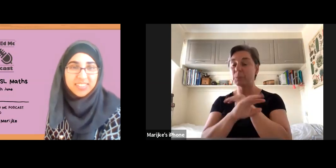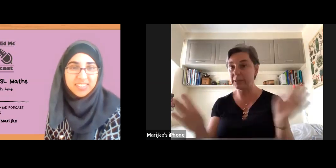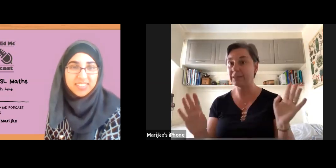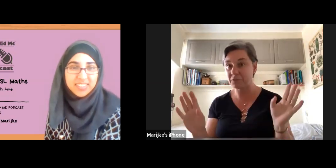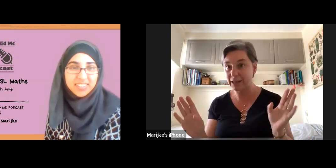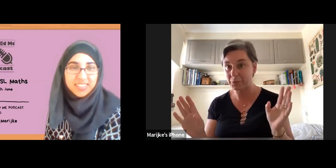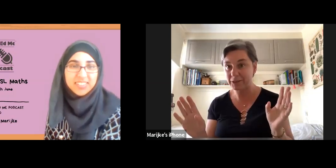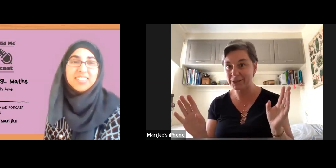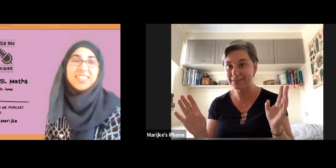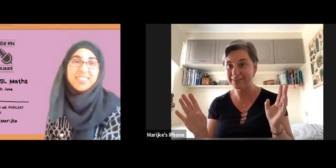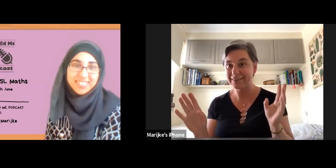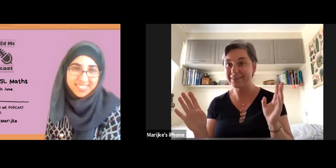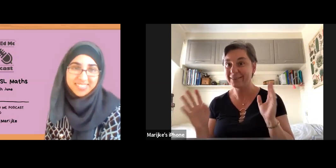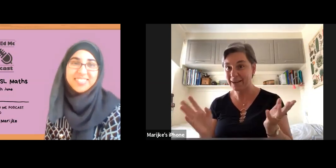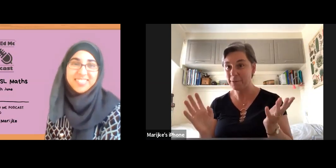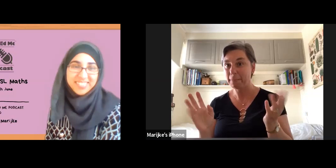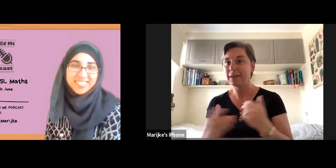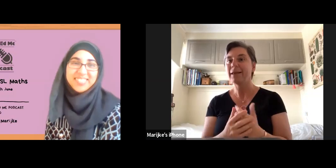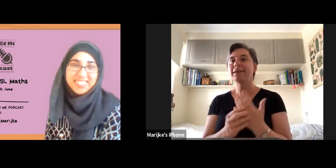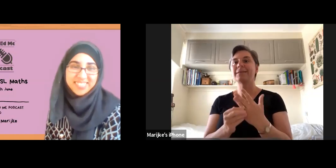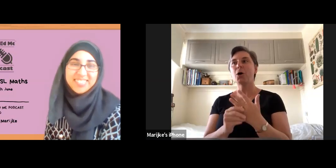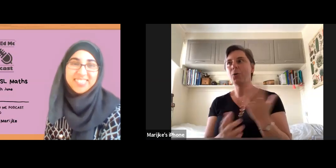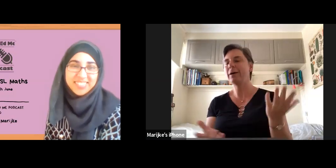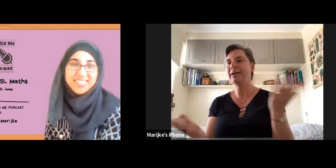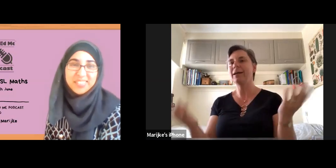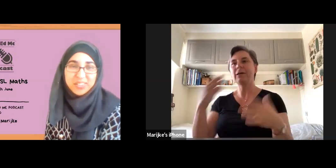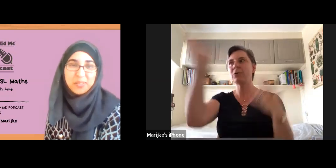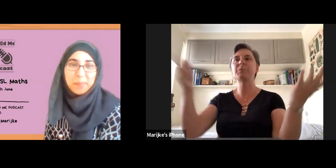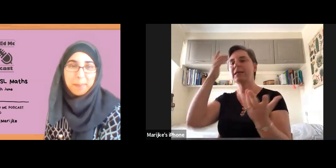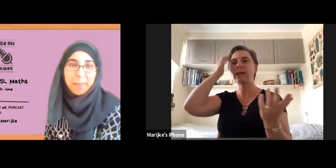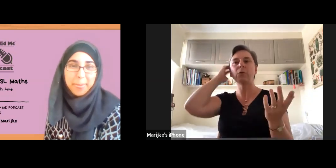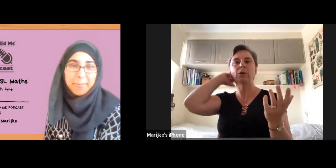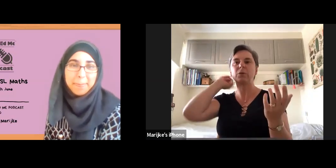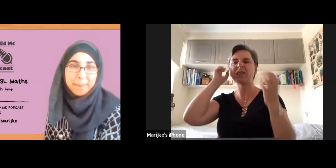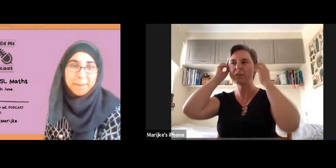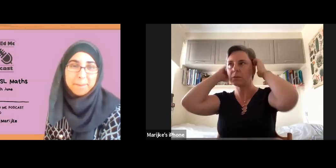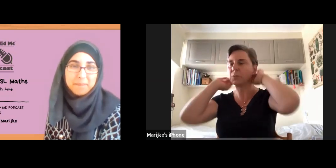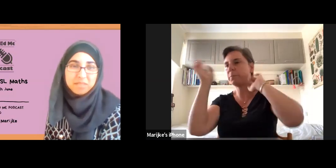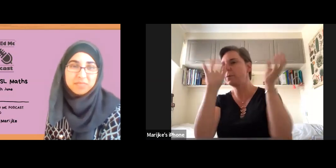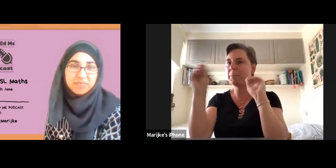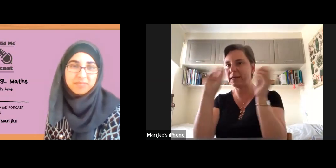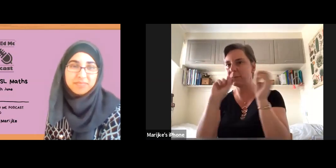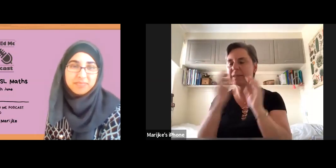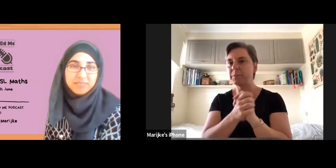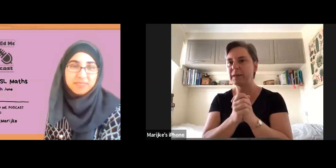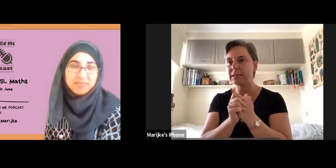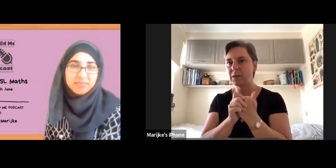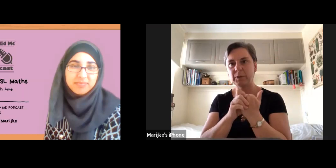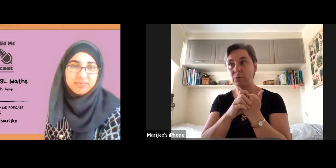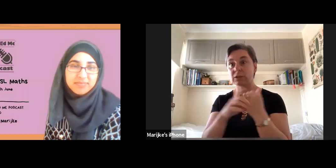completely different language. Yeah. So there was all this BSL going on, which I sort of could pick some bits and pieces up, but I